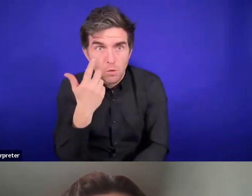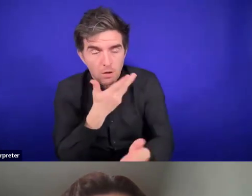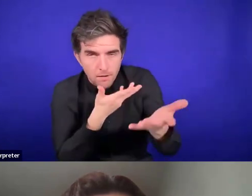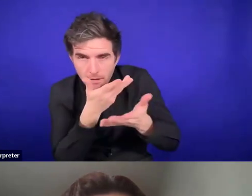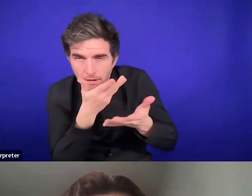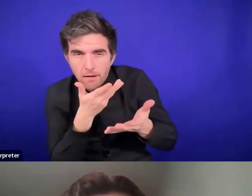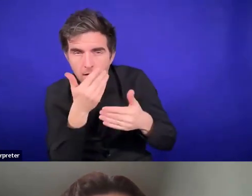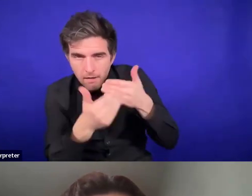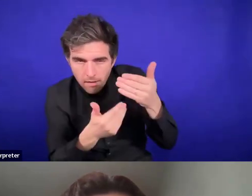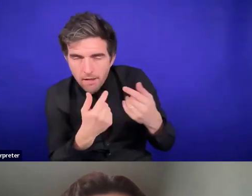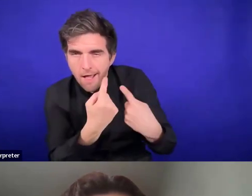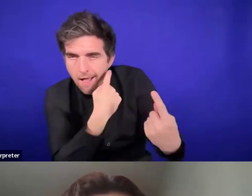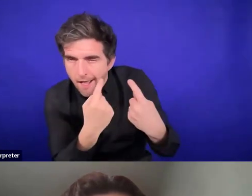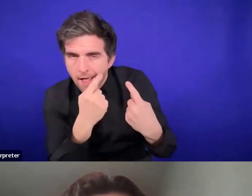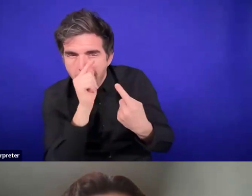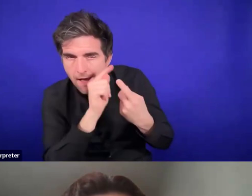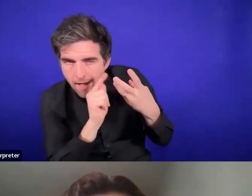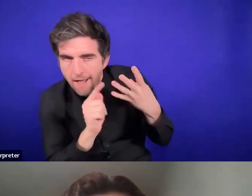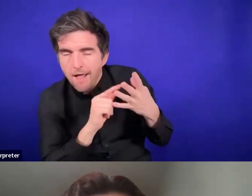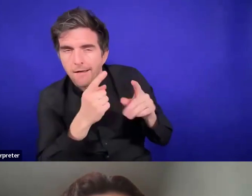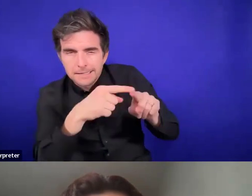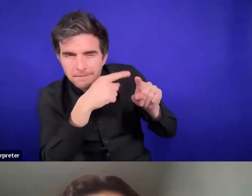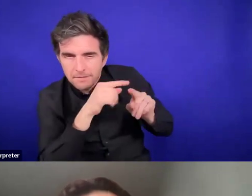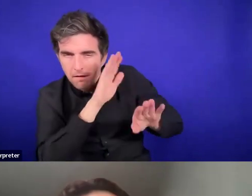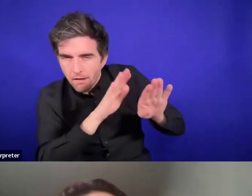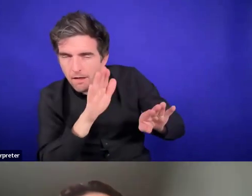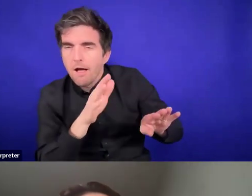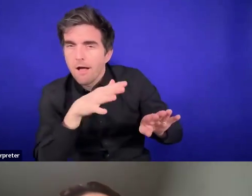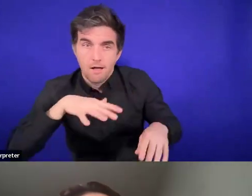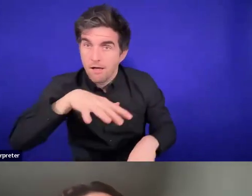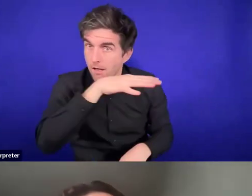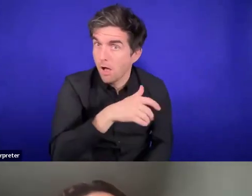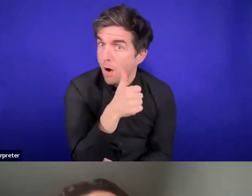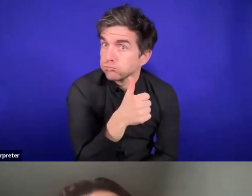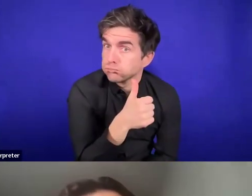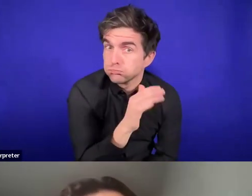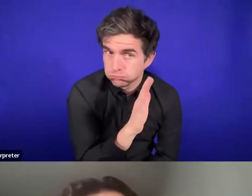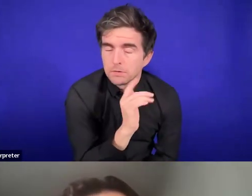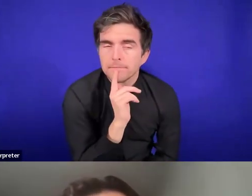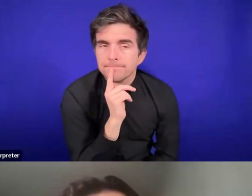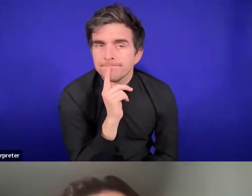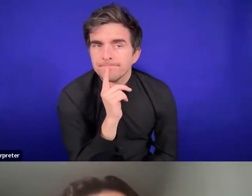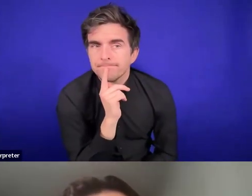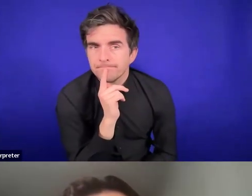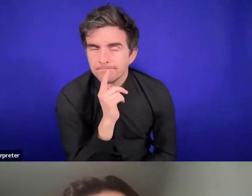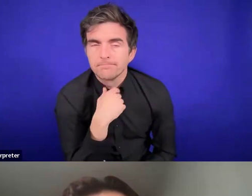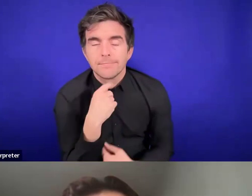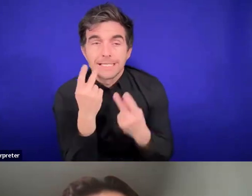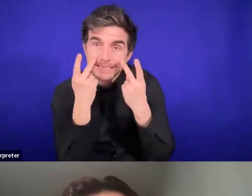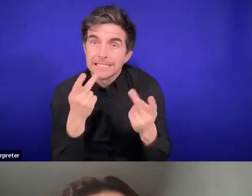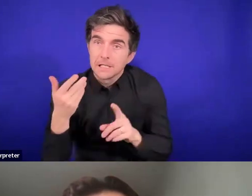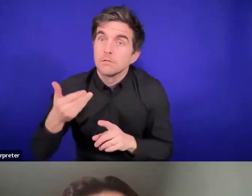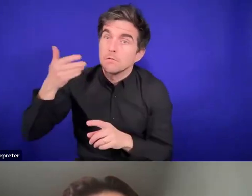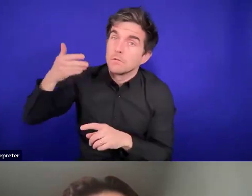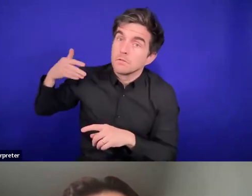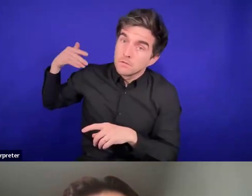district level. Look in terms of best climate resilience approaches and so on, providing that they are supported by